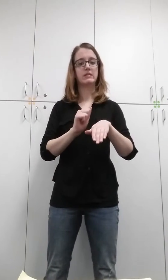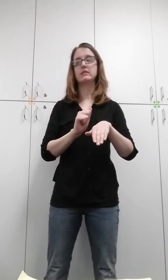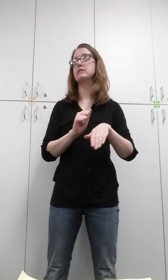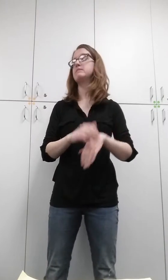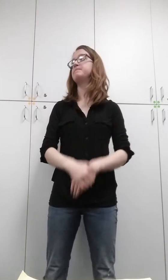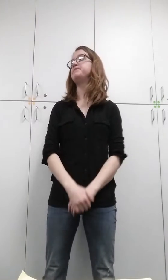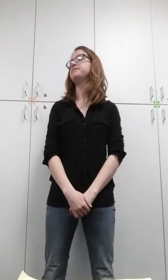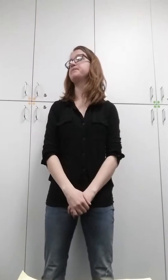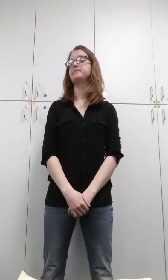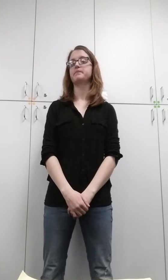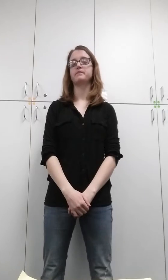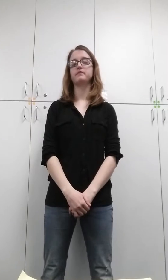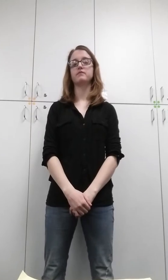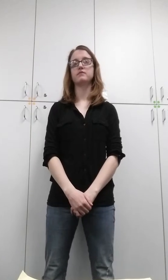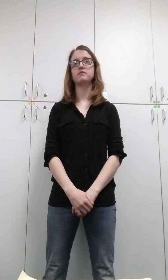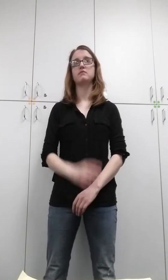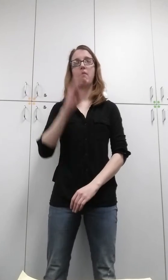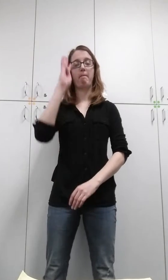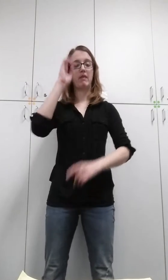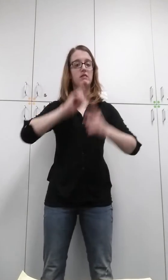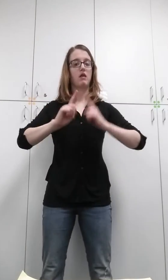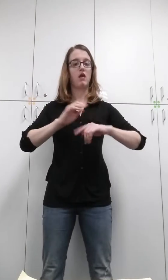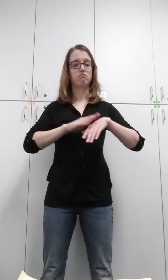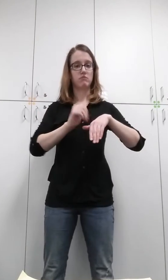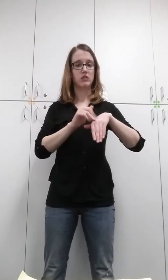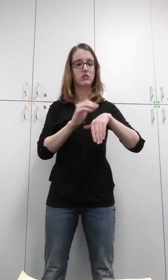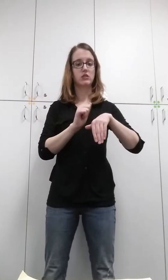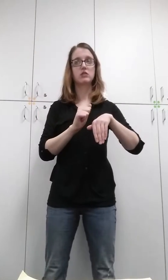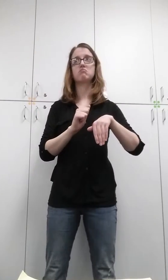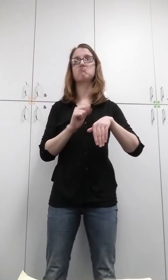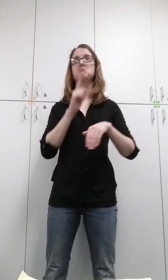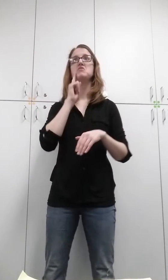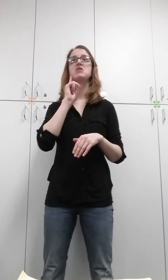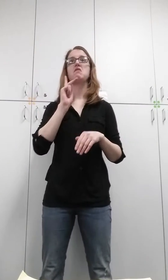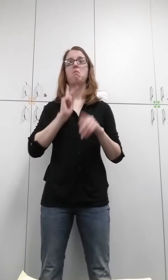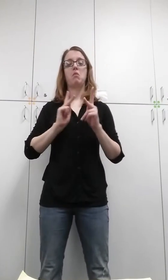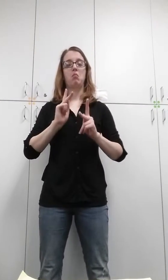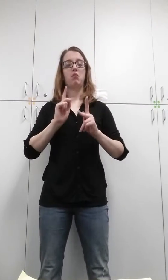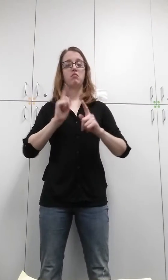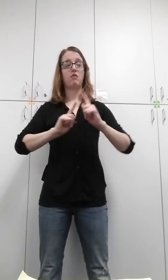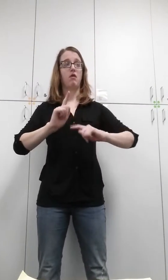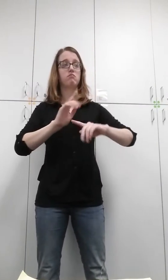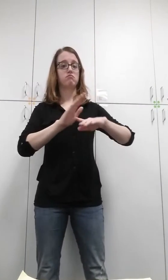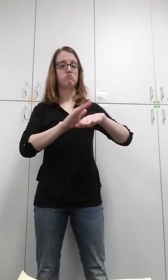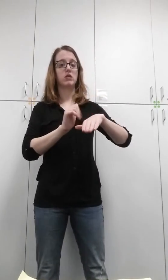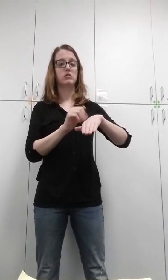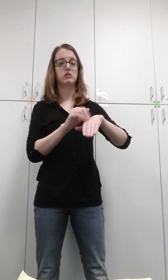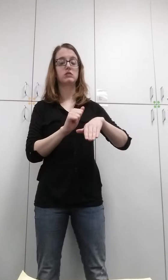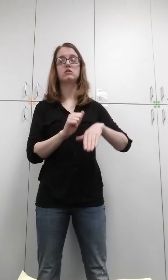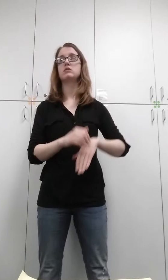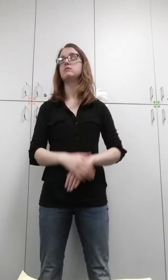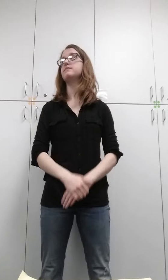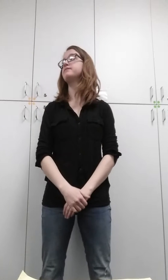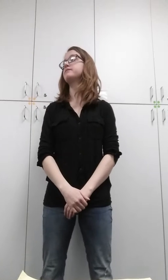pets. And you'll see deaf people use pets. But if you are really